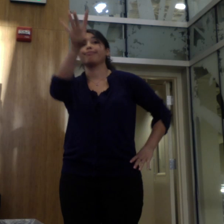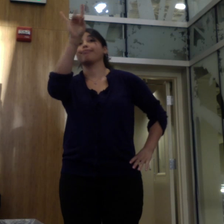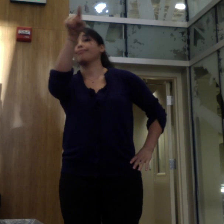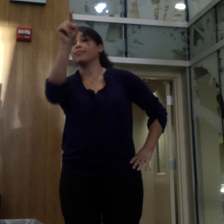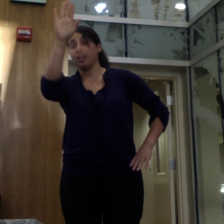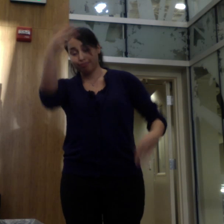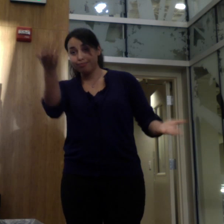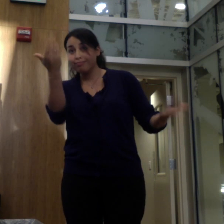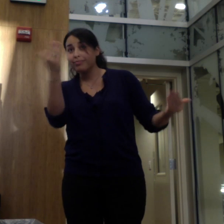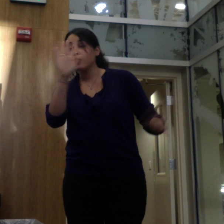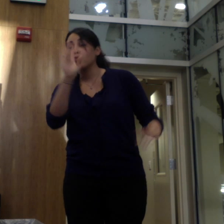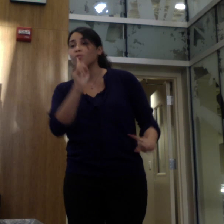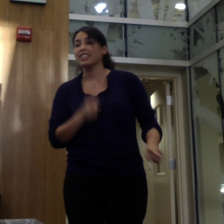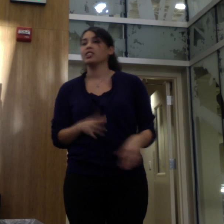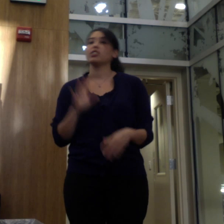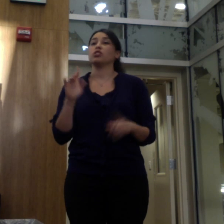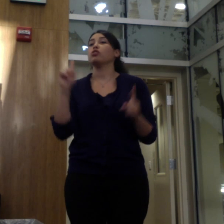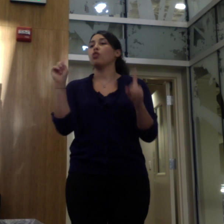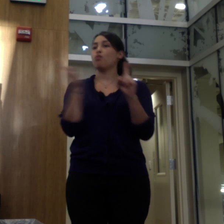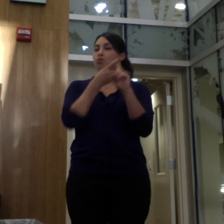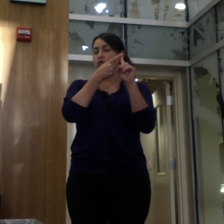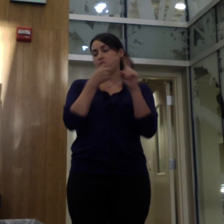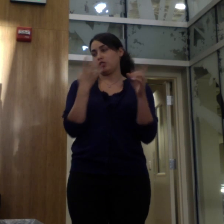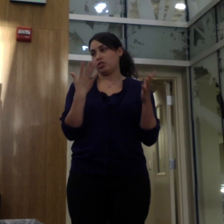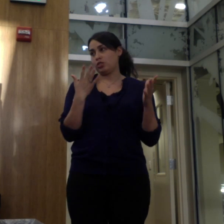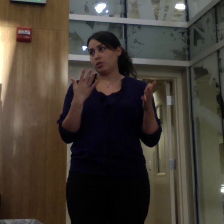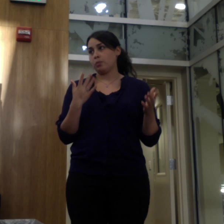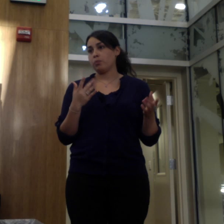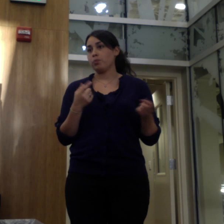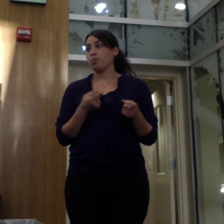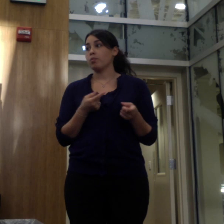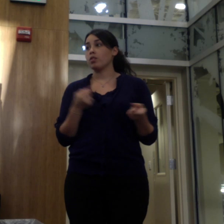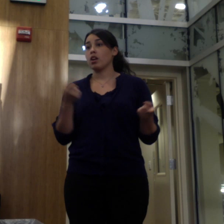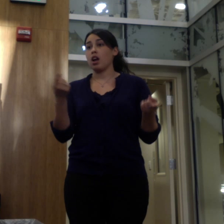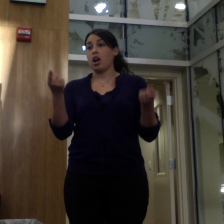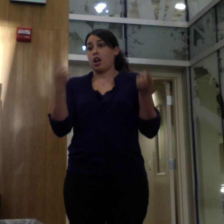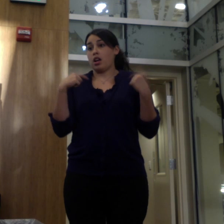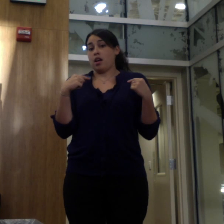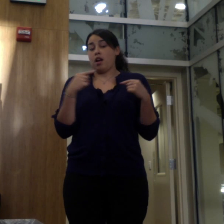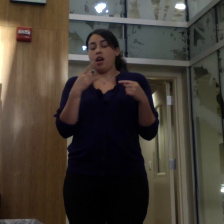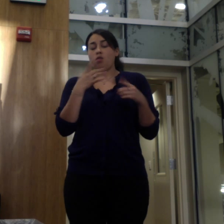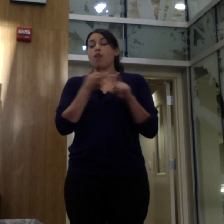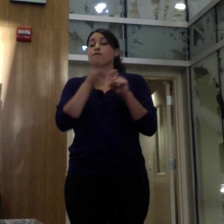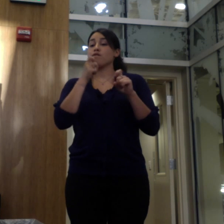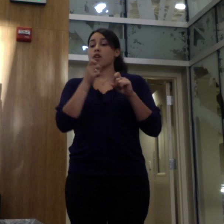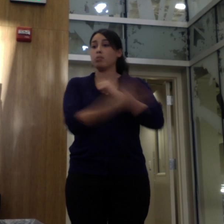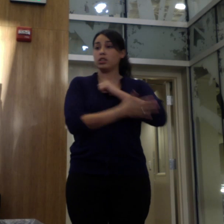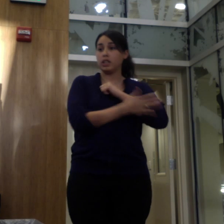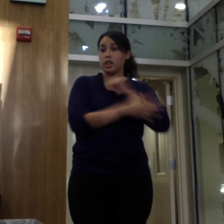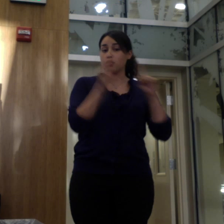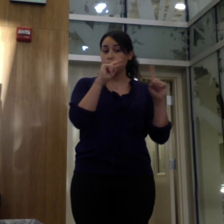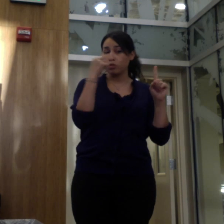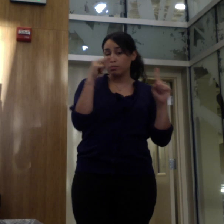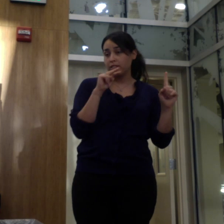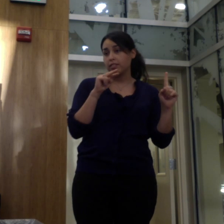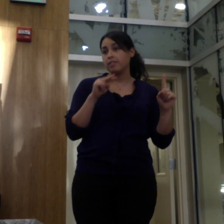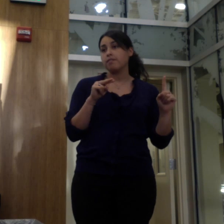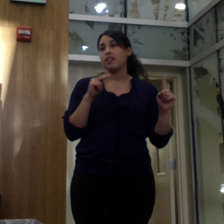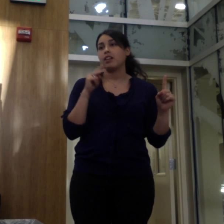right? So first and foremost, coming from an urban perspective, thinking